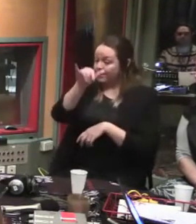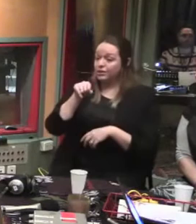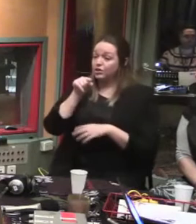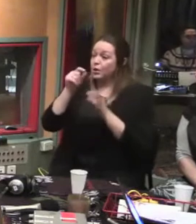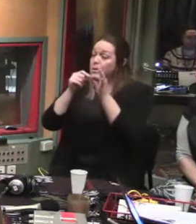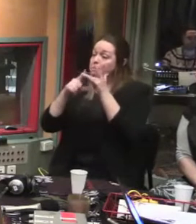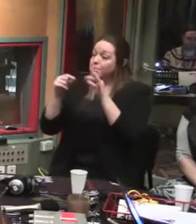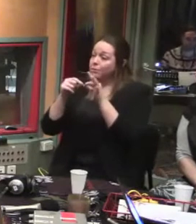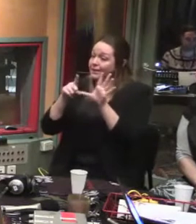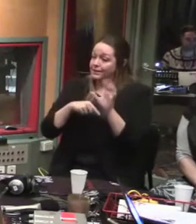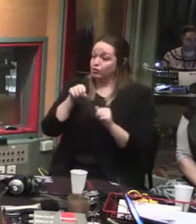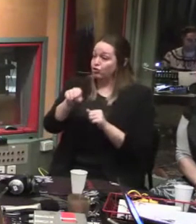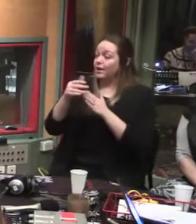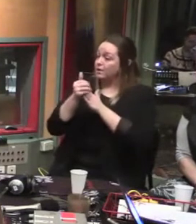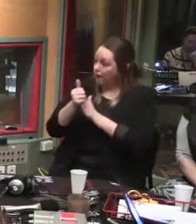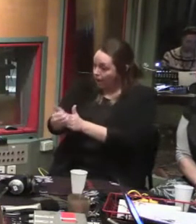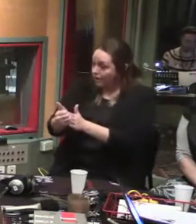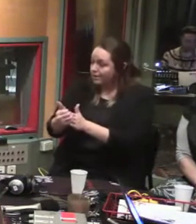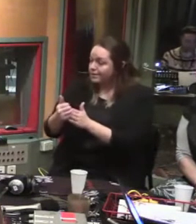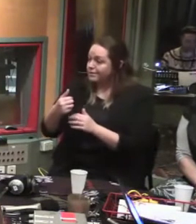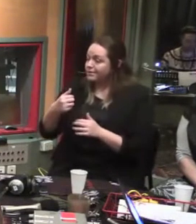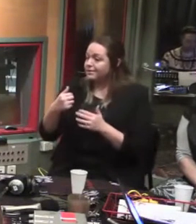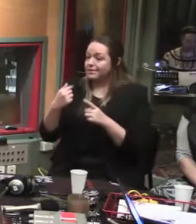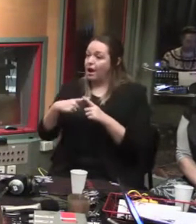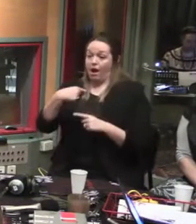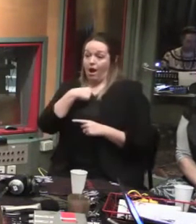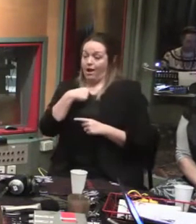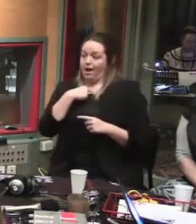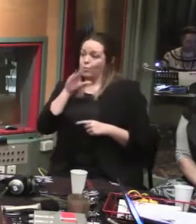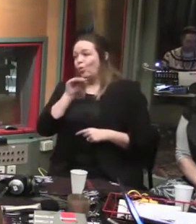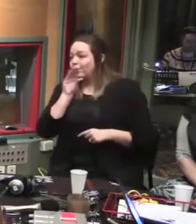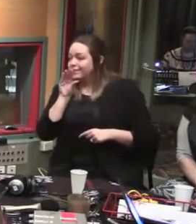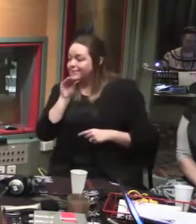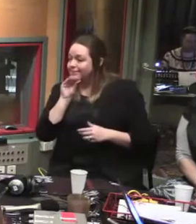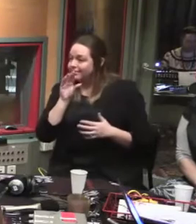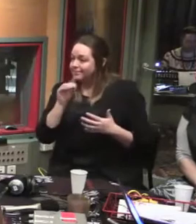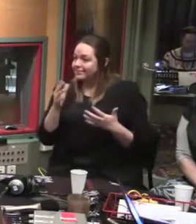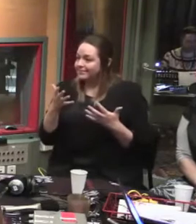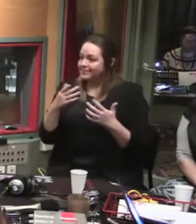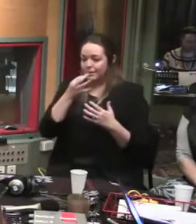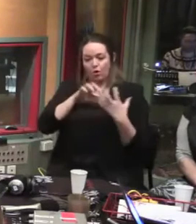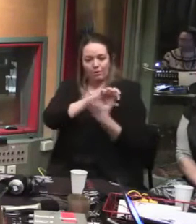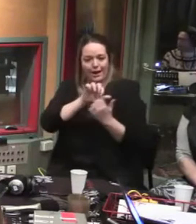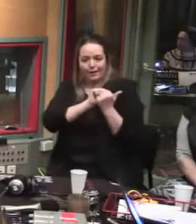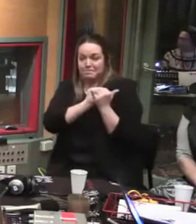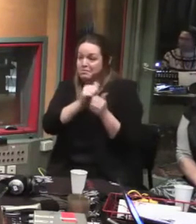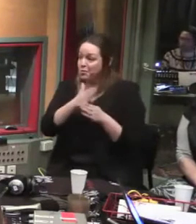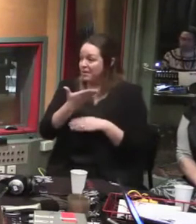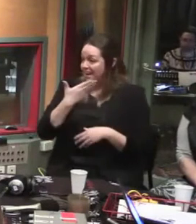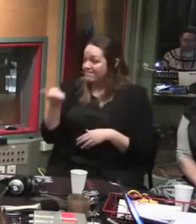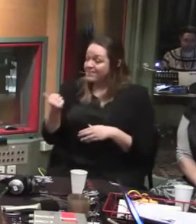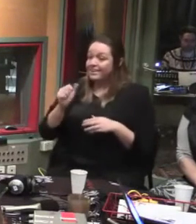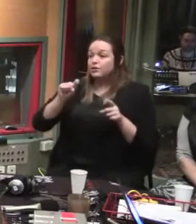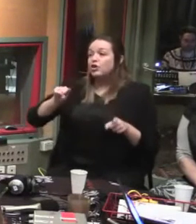did the guiding and I did the sort of the talking, and combination worked very nicely, but it